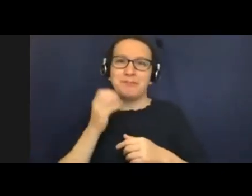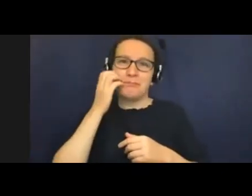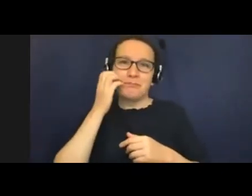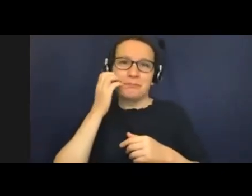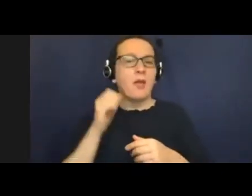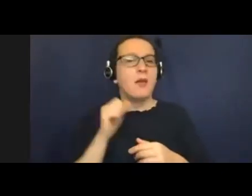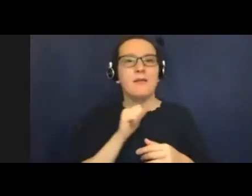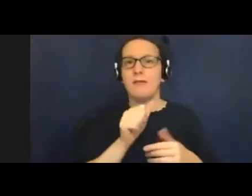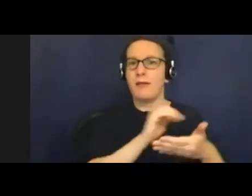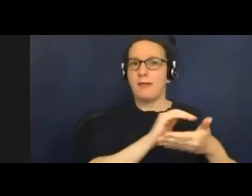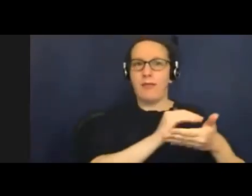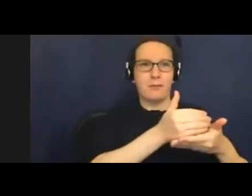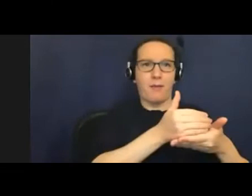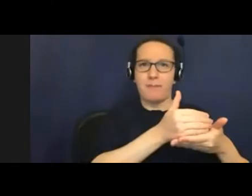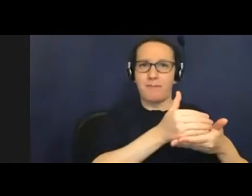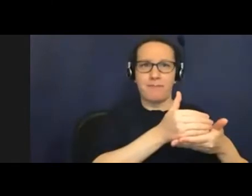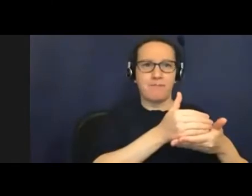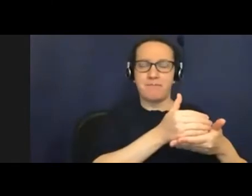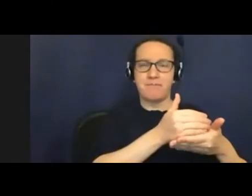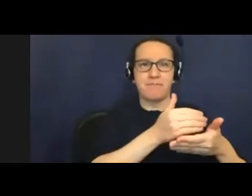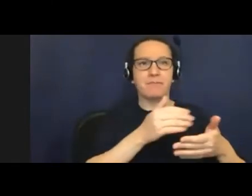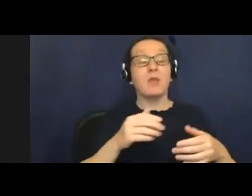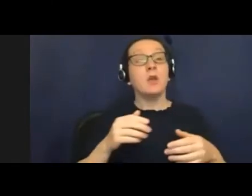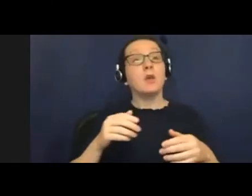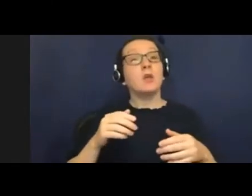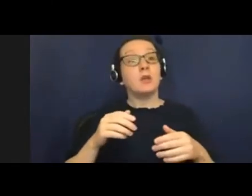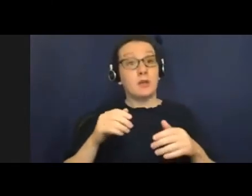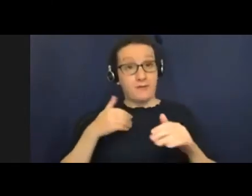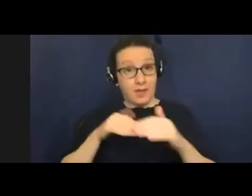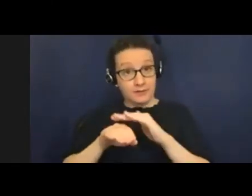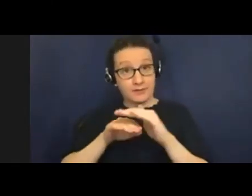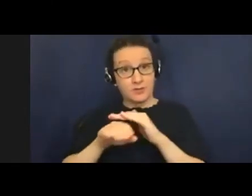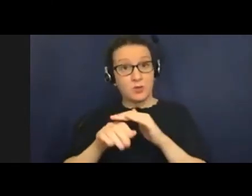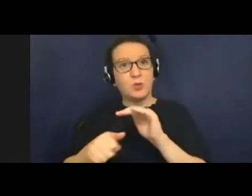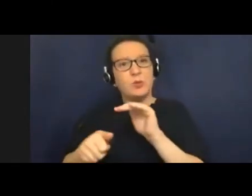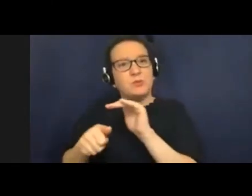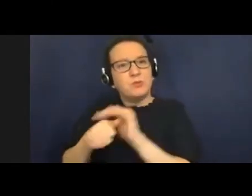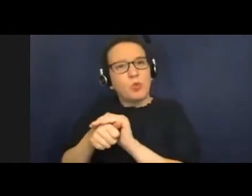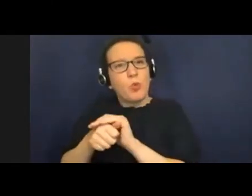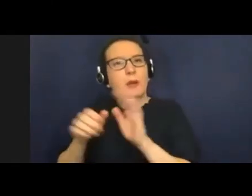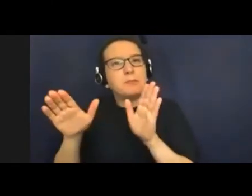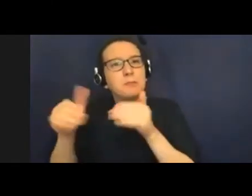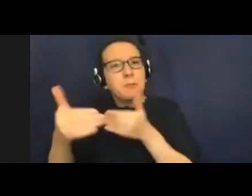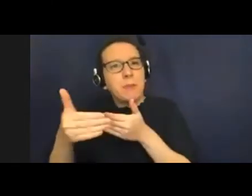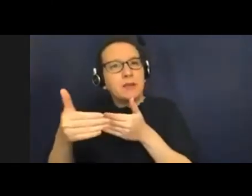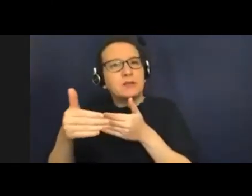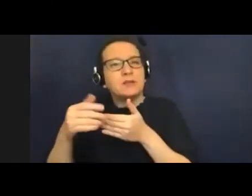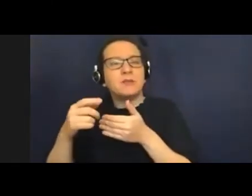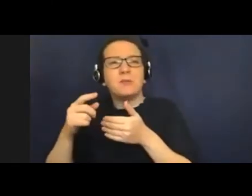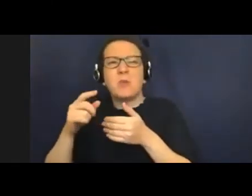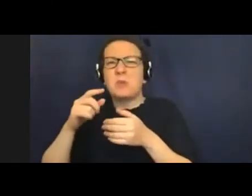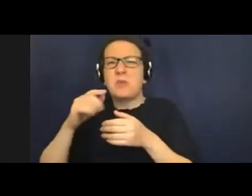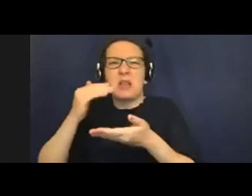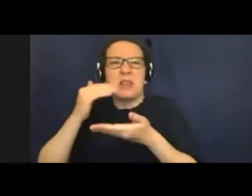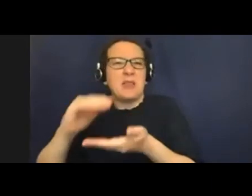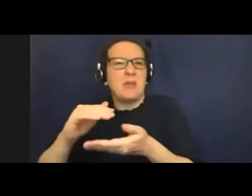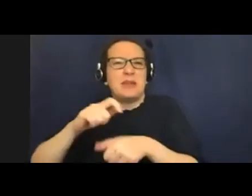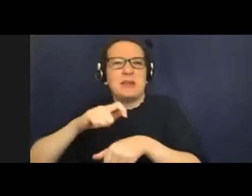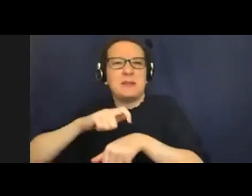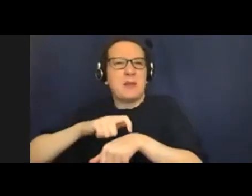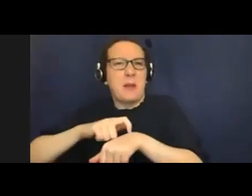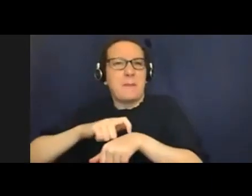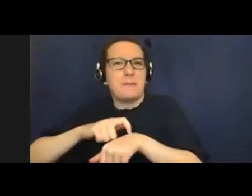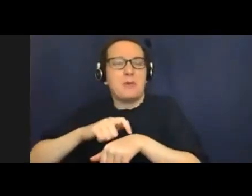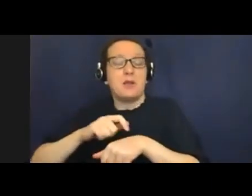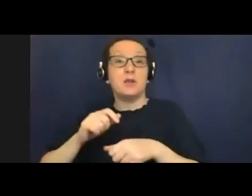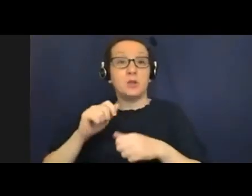had access to a separate room or a quiet space for only a limited amount of time each day. So we needed to adjust how many hours a day the training was